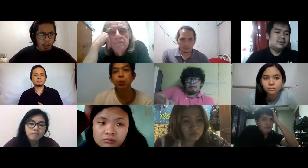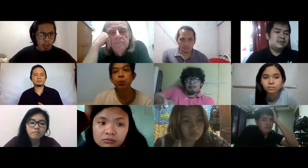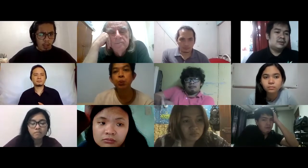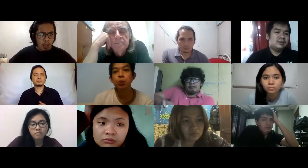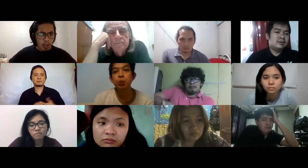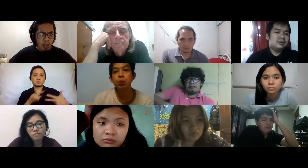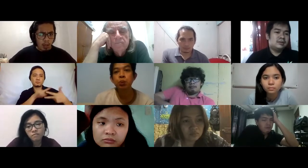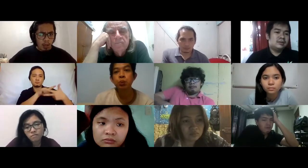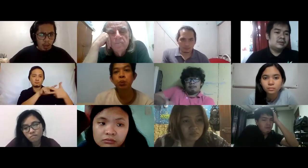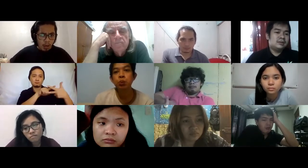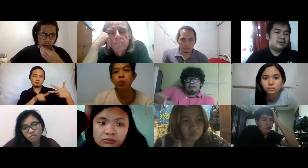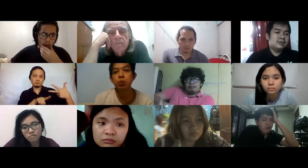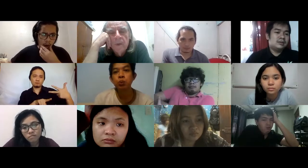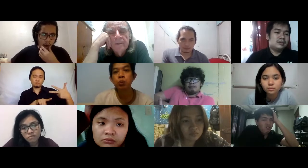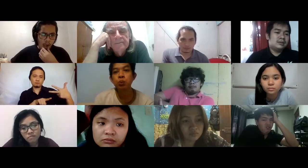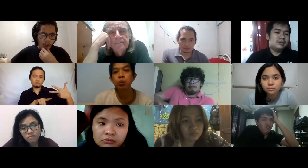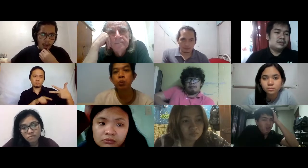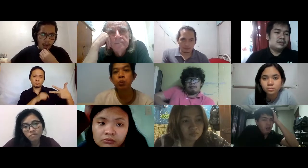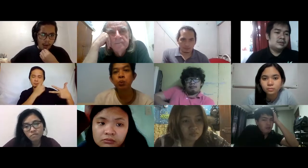how